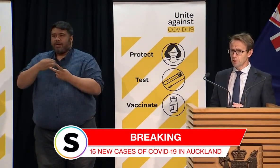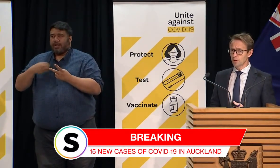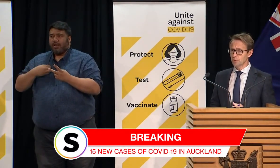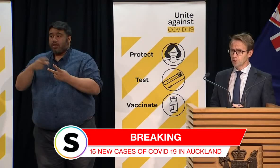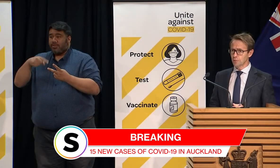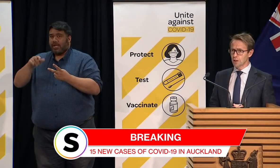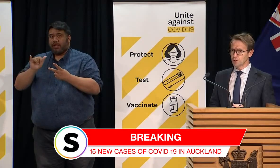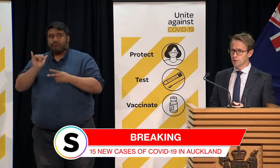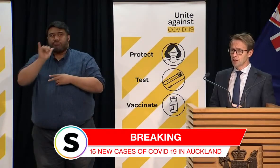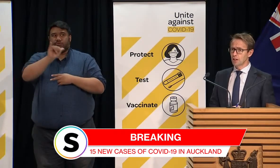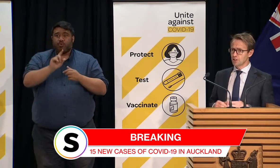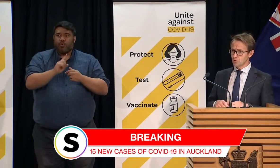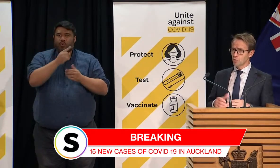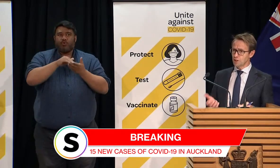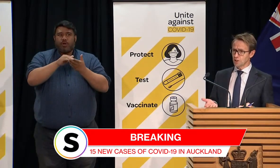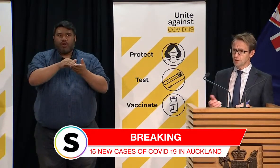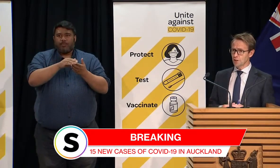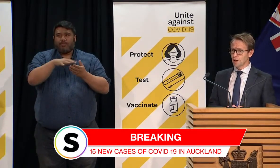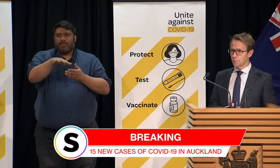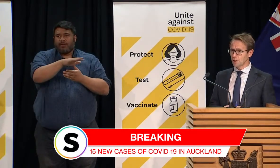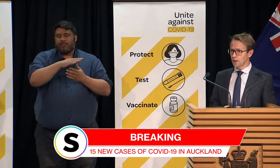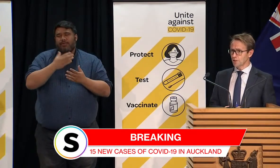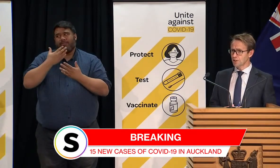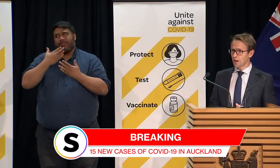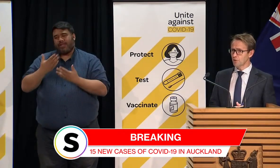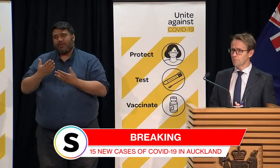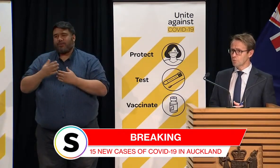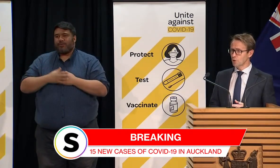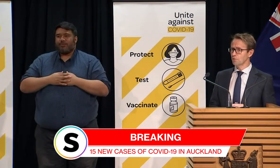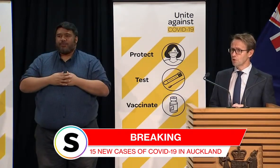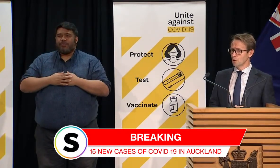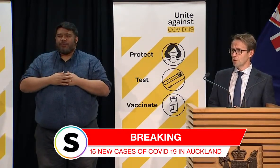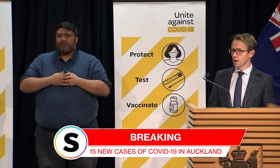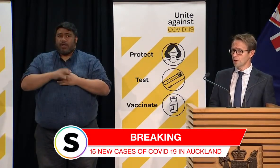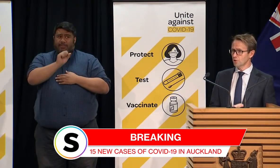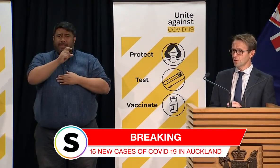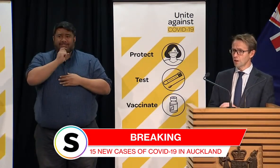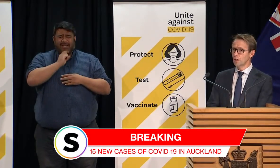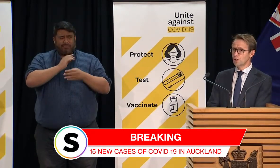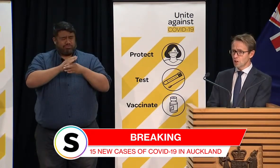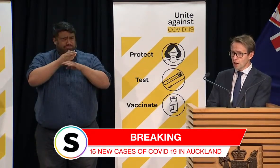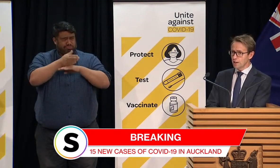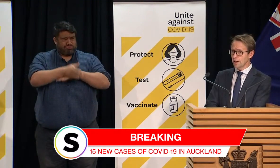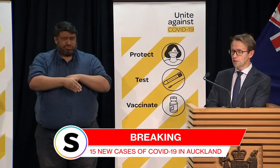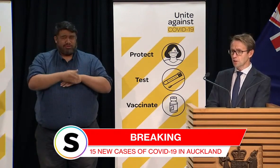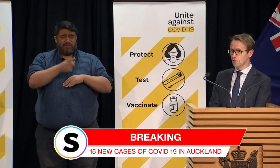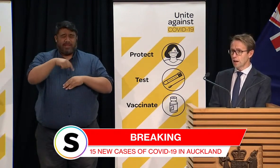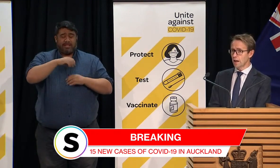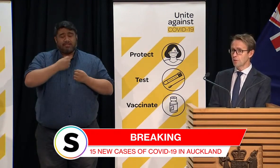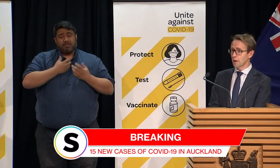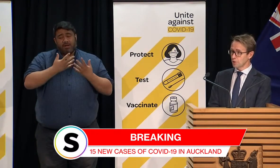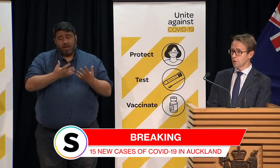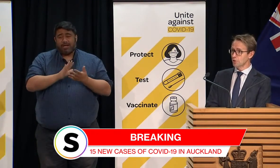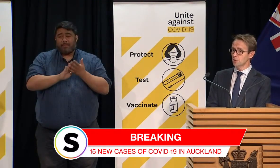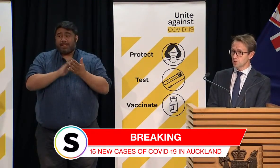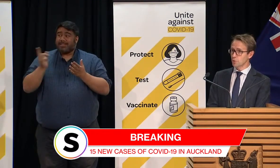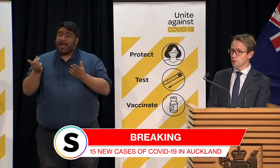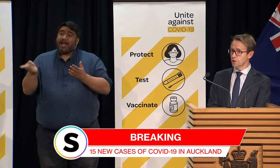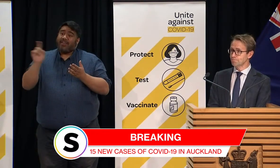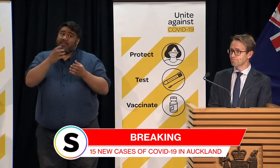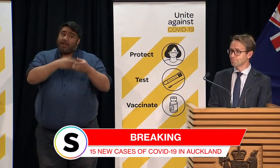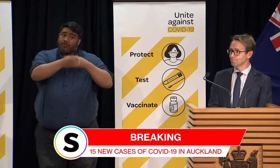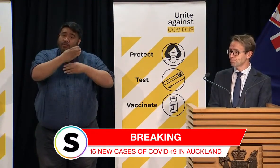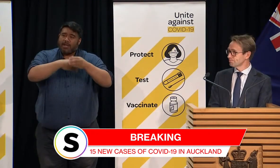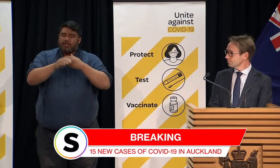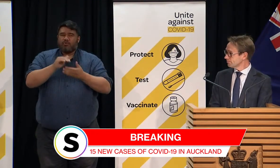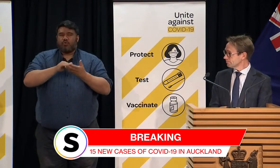Regional Public Health. You can imagine several weeks into the outbreak now, the staff there have been working very long hours, so they're tired, and so there are other public health units supporting